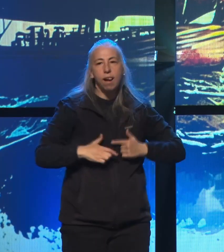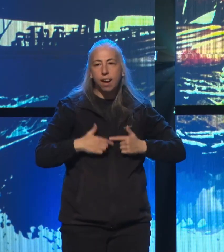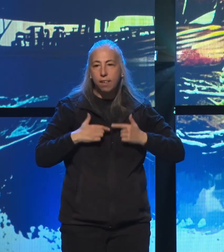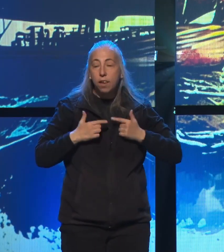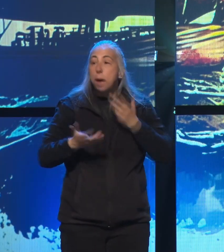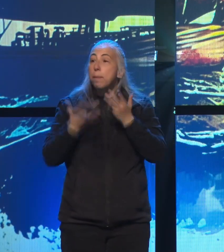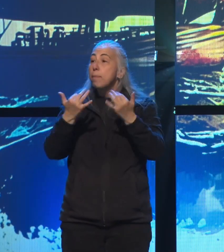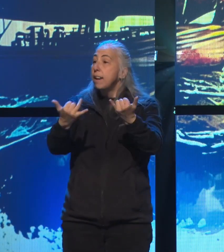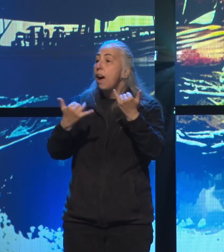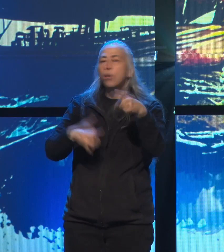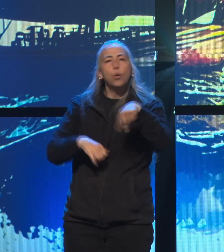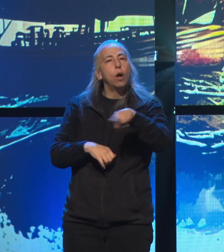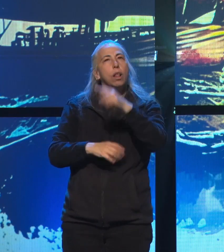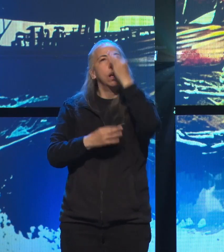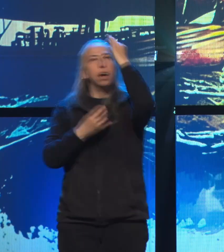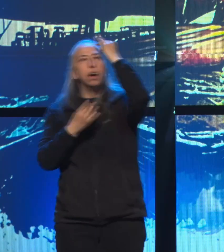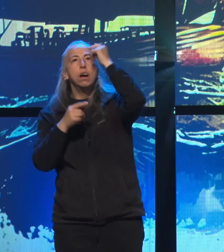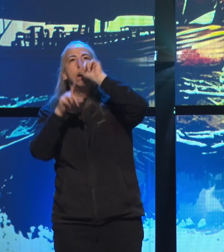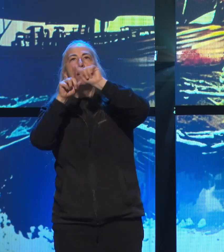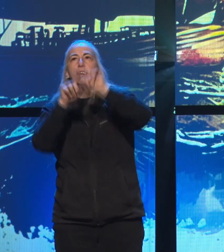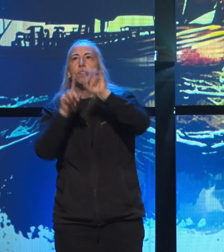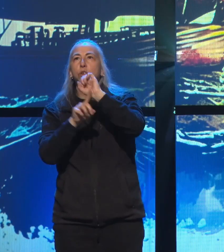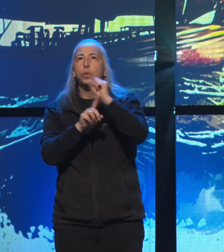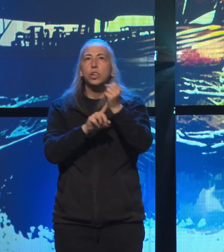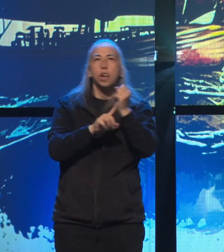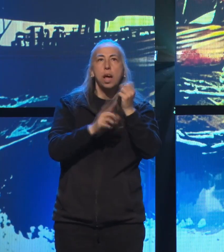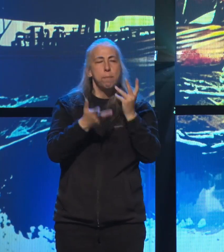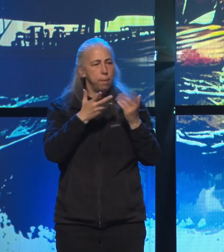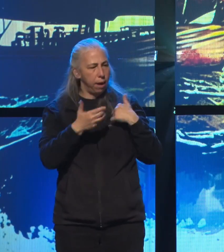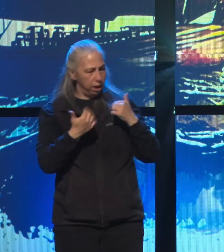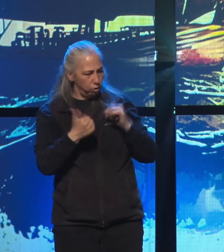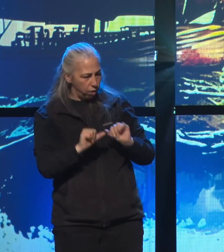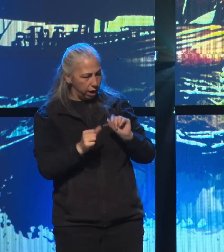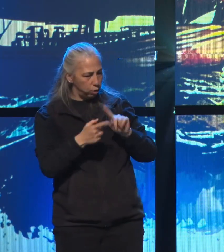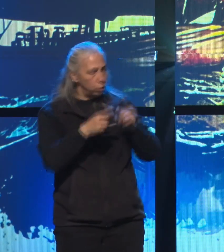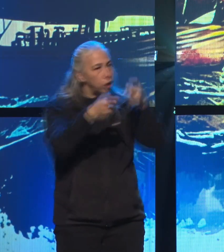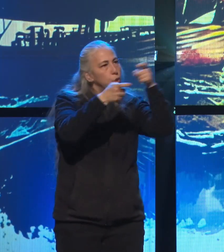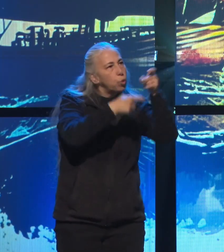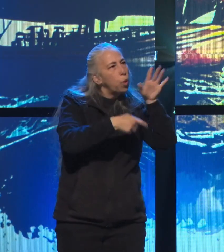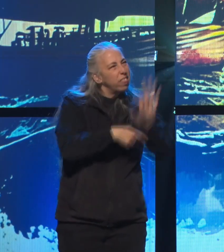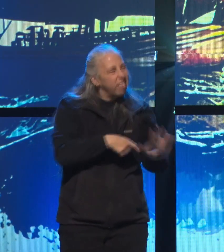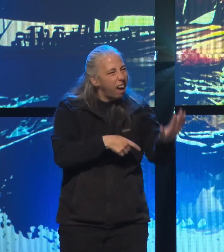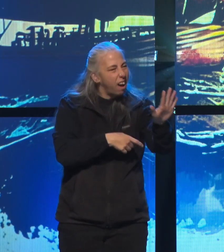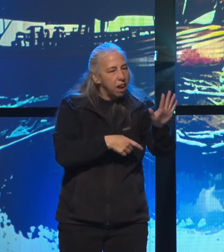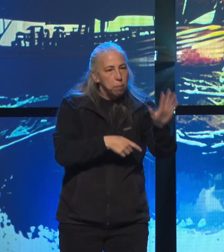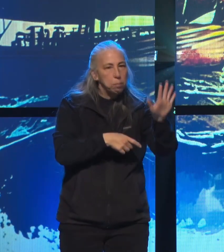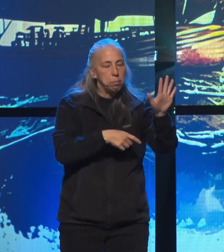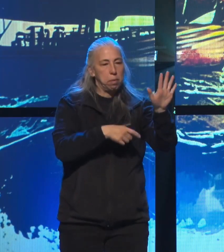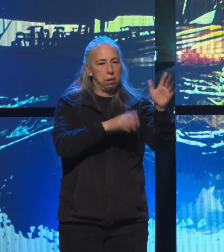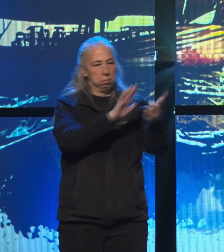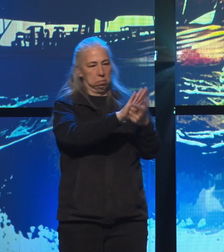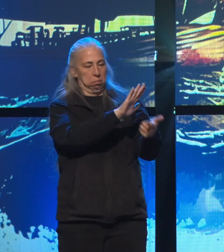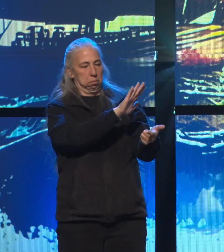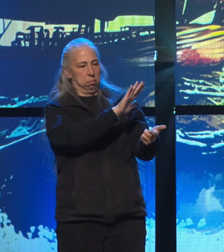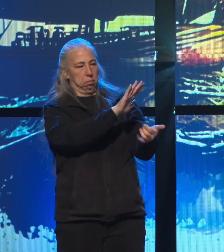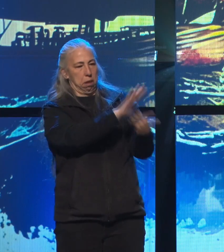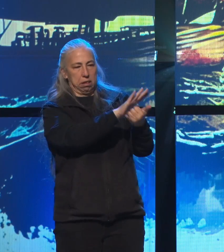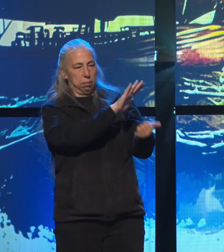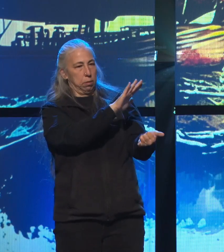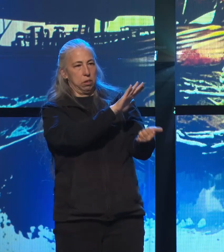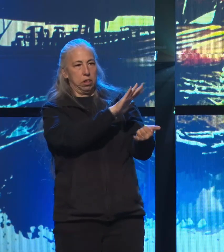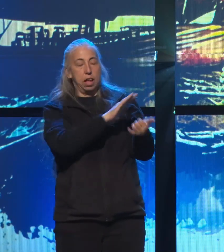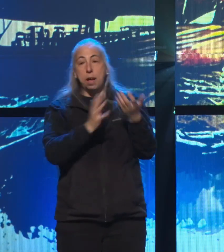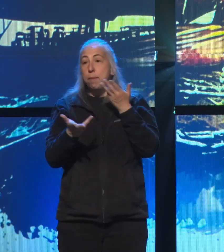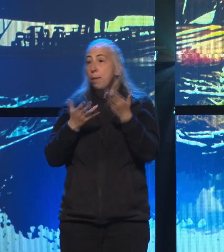your life right now where you're like, I wonder if I've been trying to control the uncontrollable. Have I been exerting energy and effort into something that I